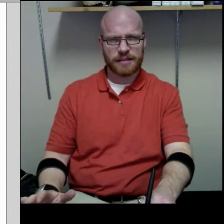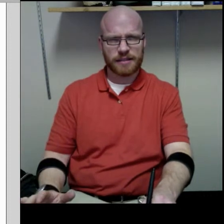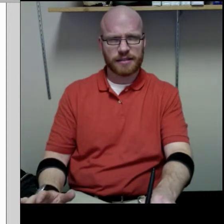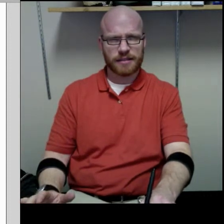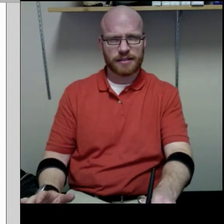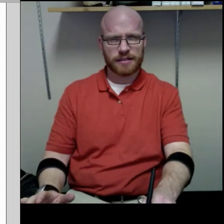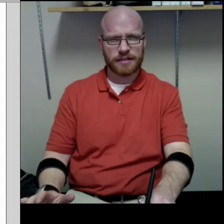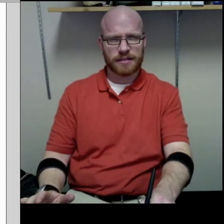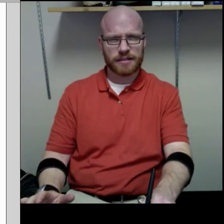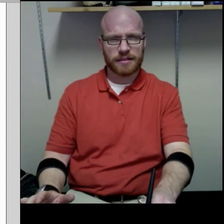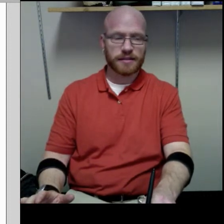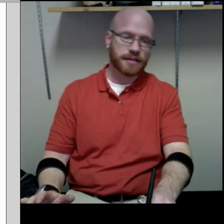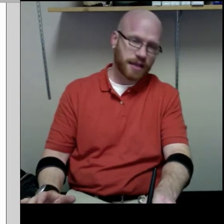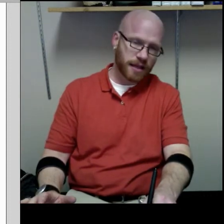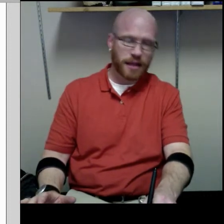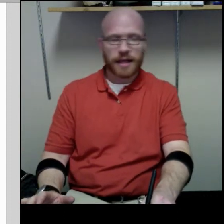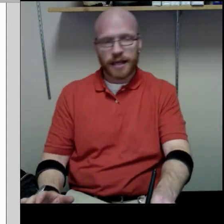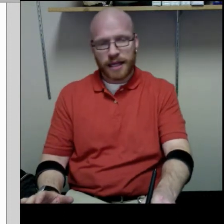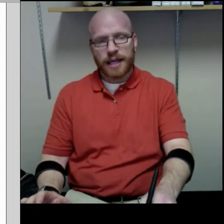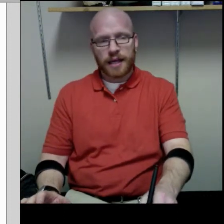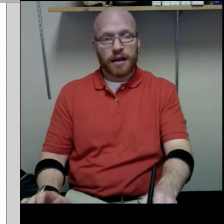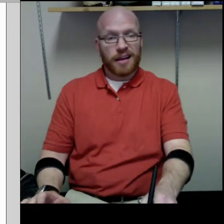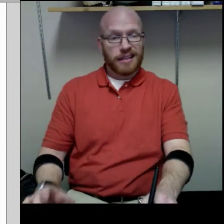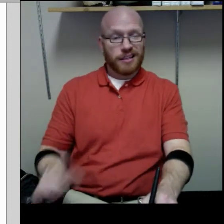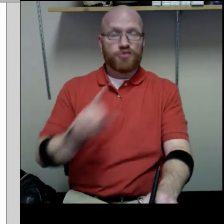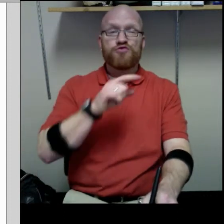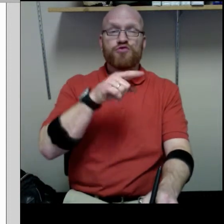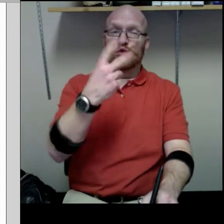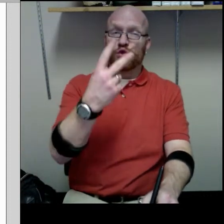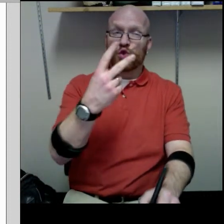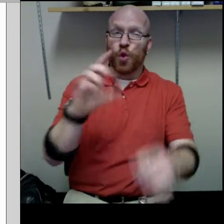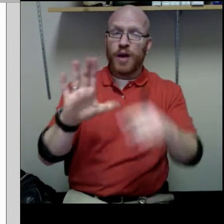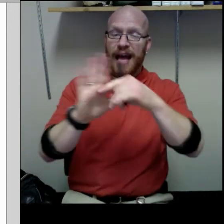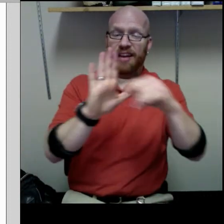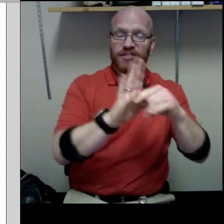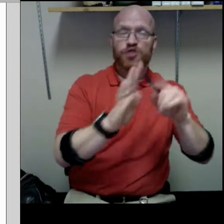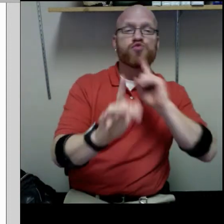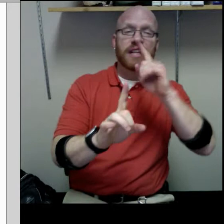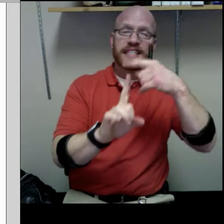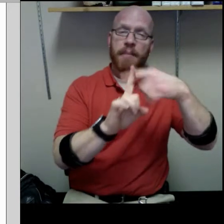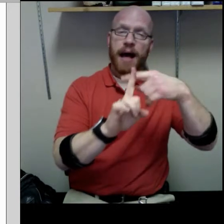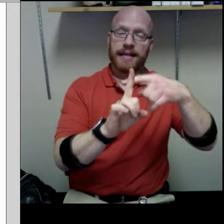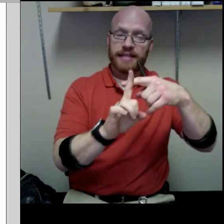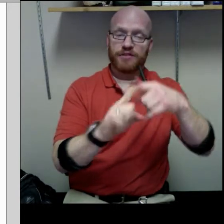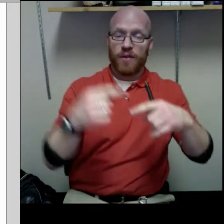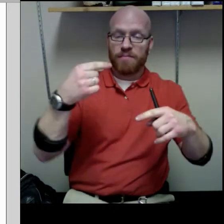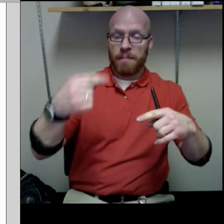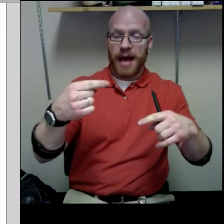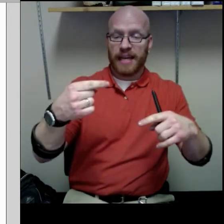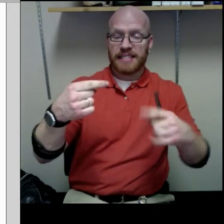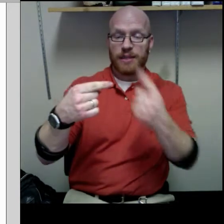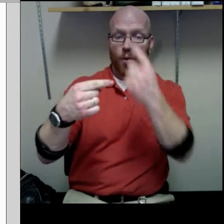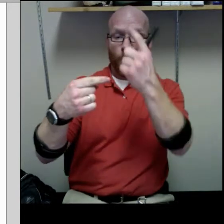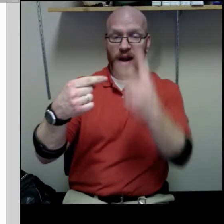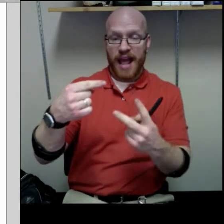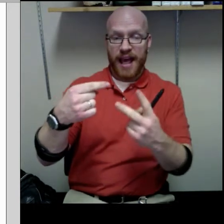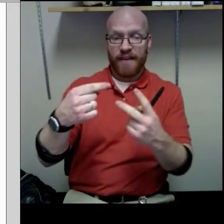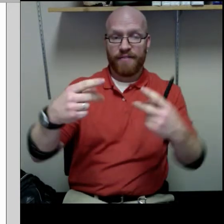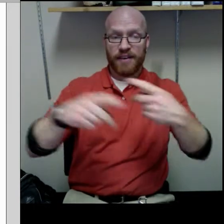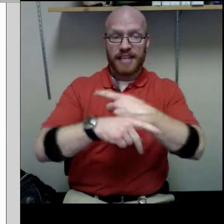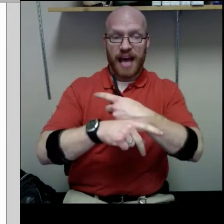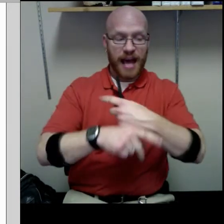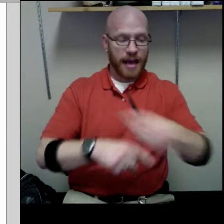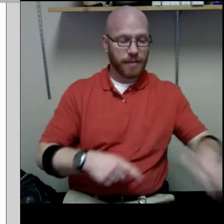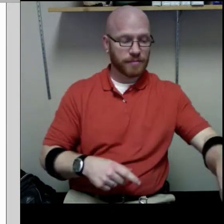two negatives, who relates to positives. So we have minus 1